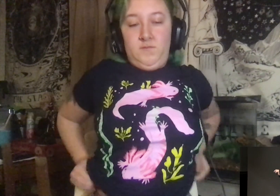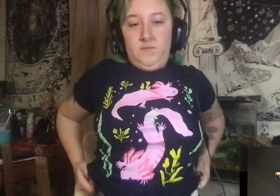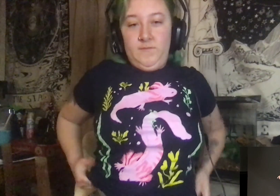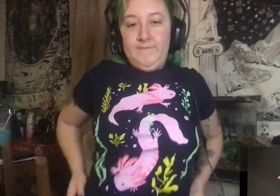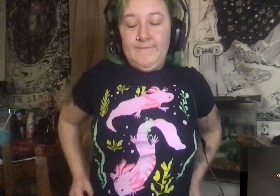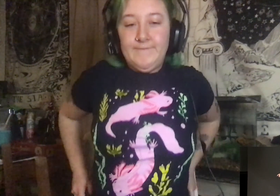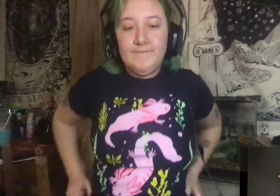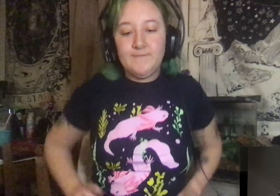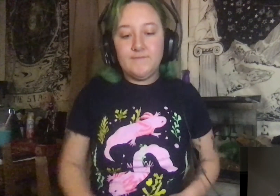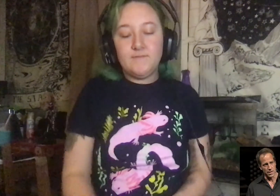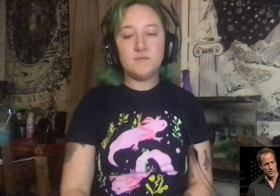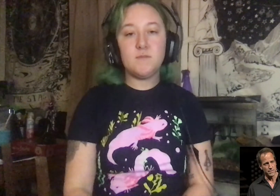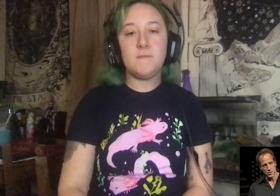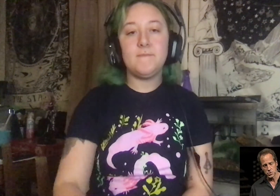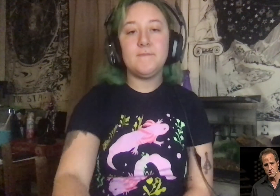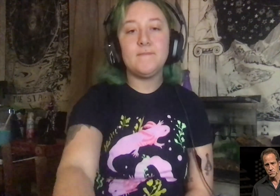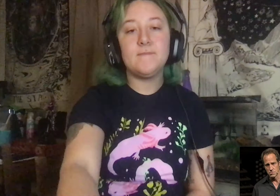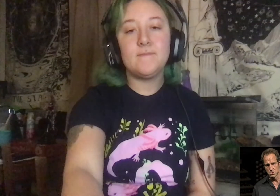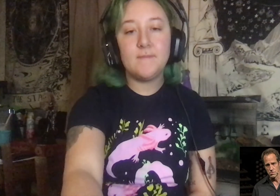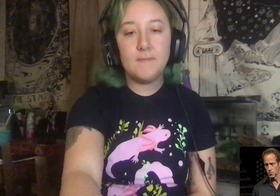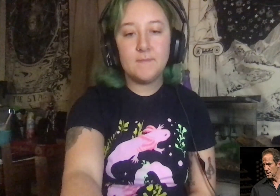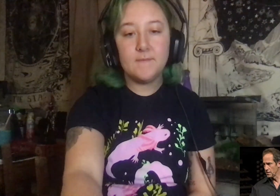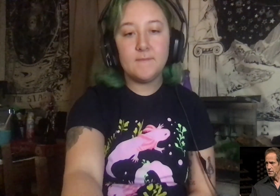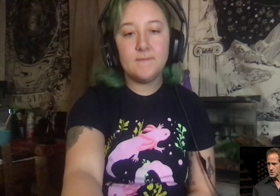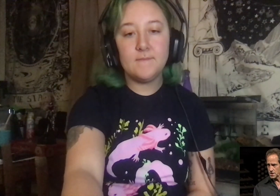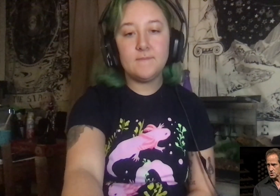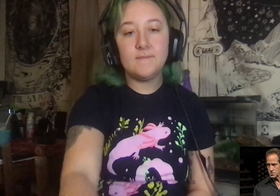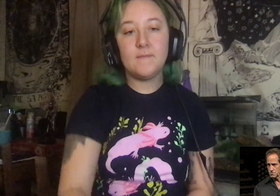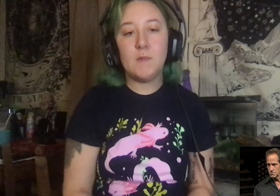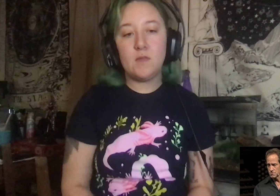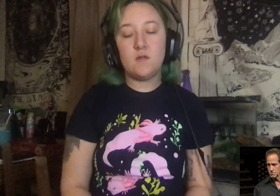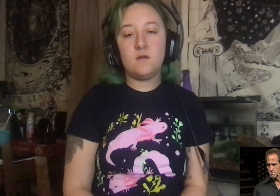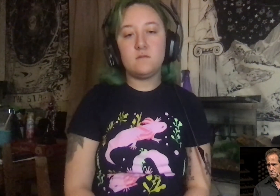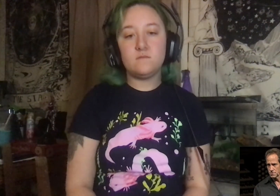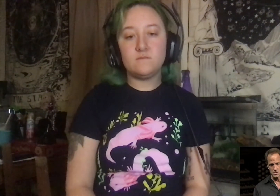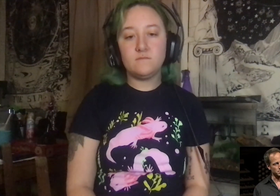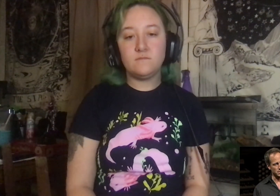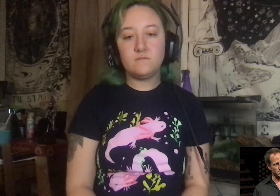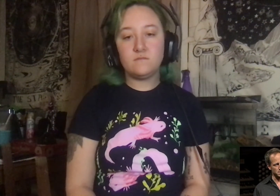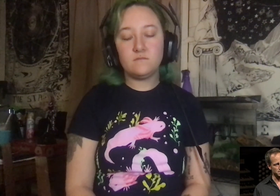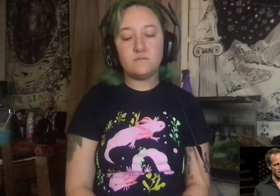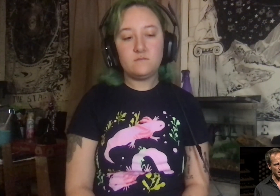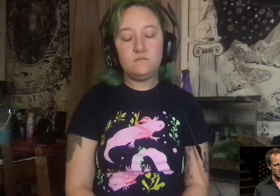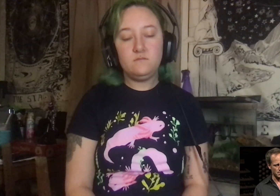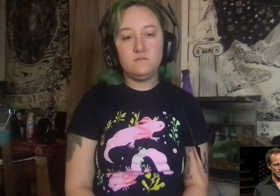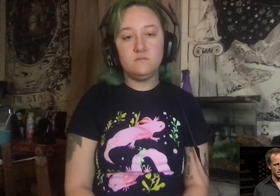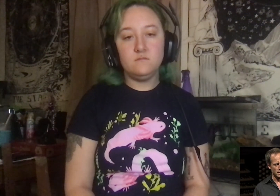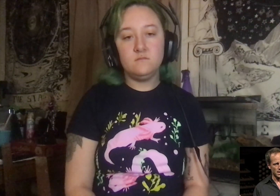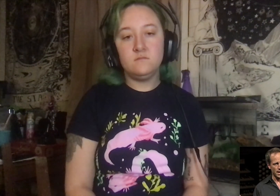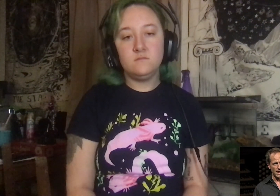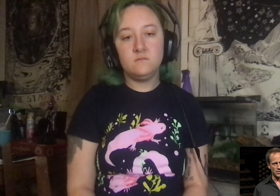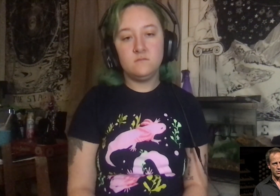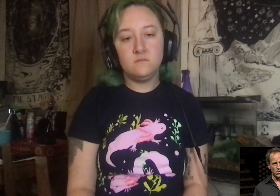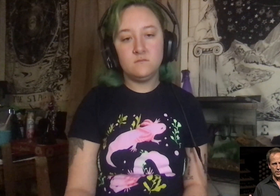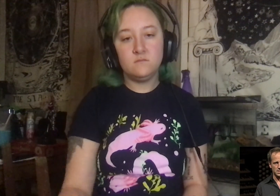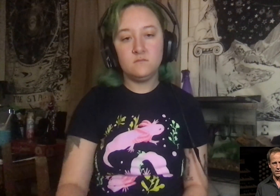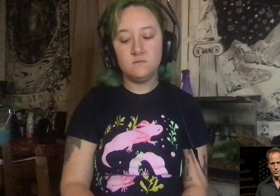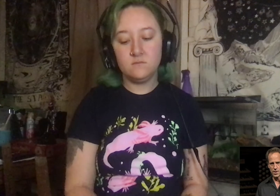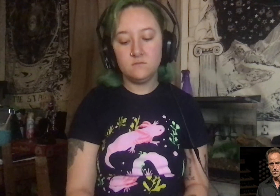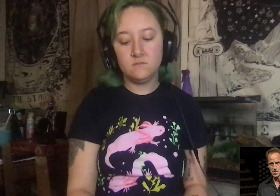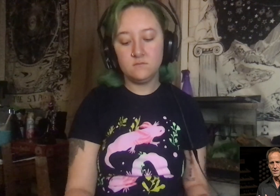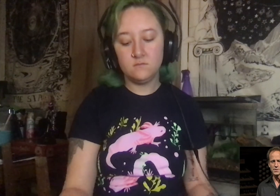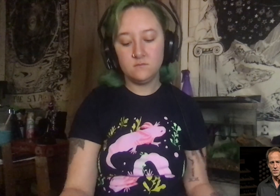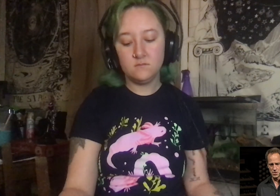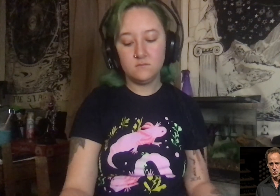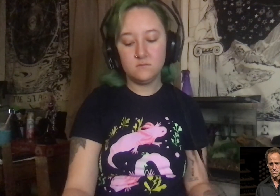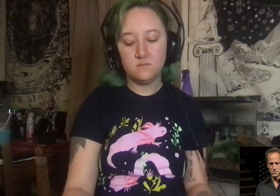But I would suggest that innovation without imitation is a complete waste of time. And nobody